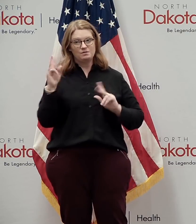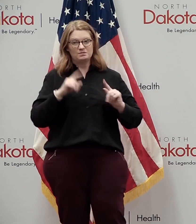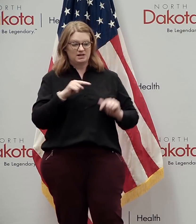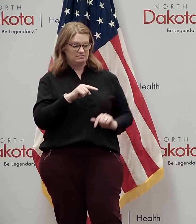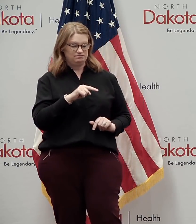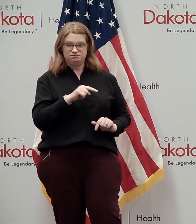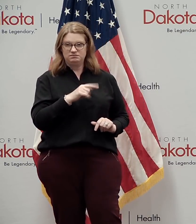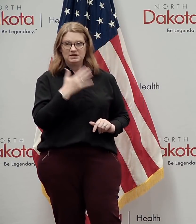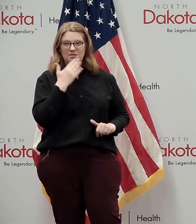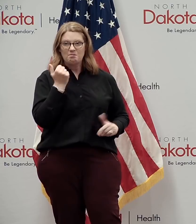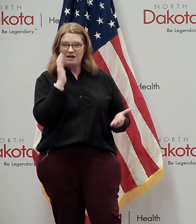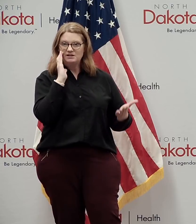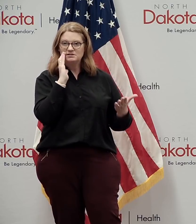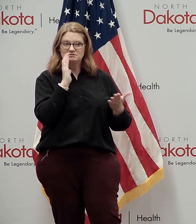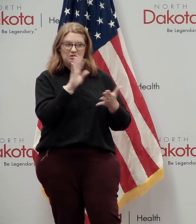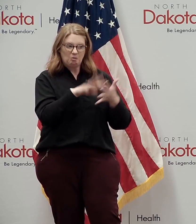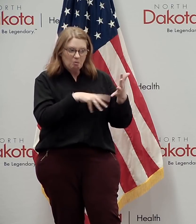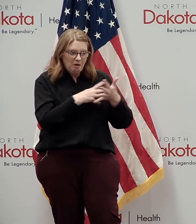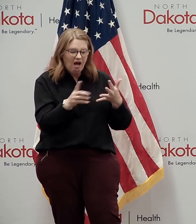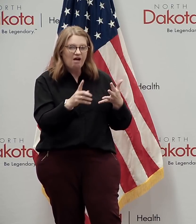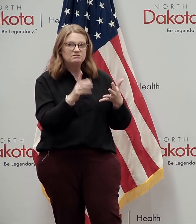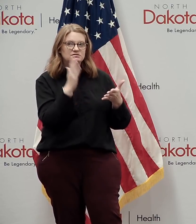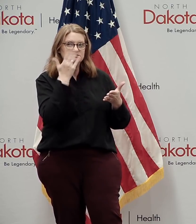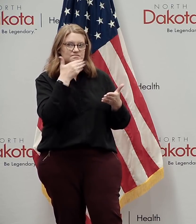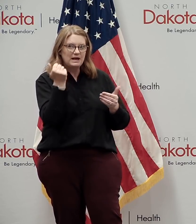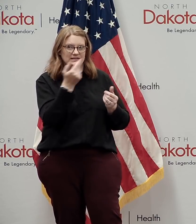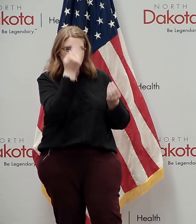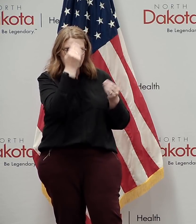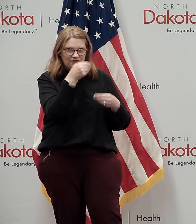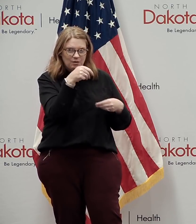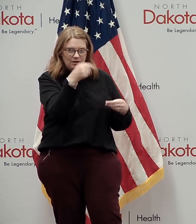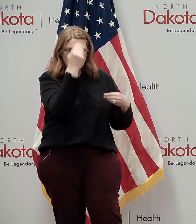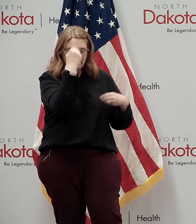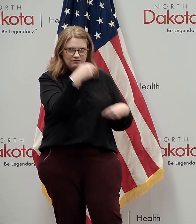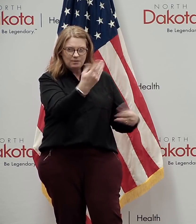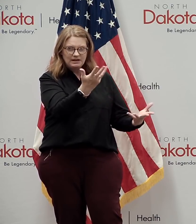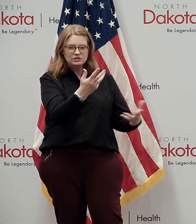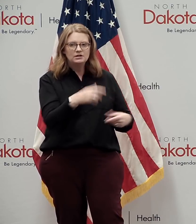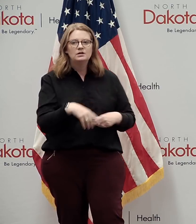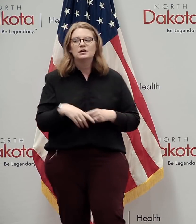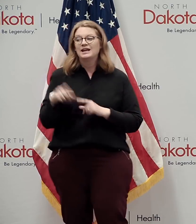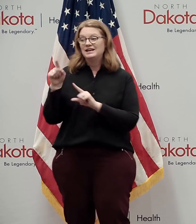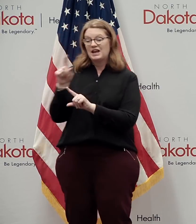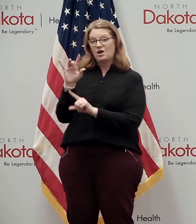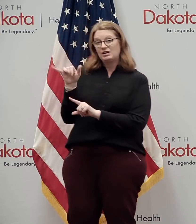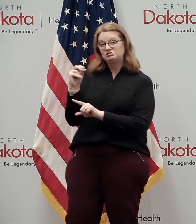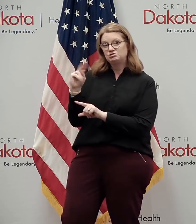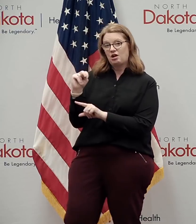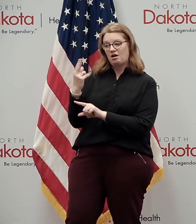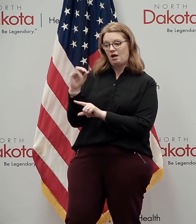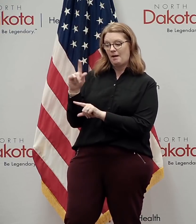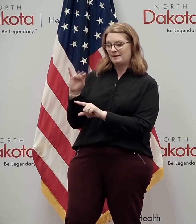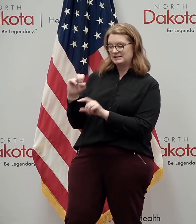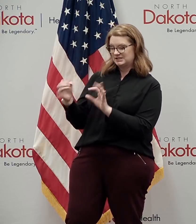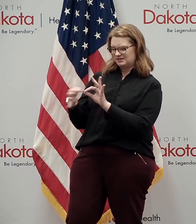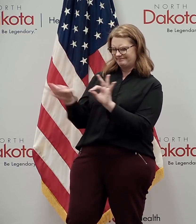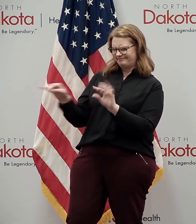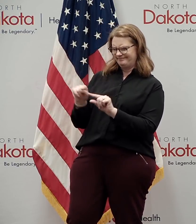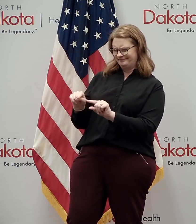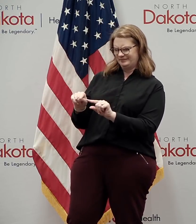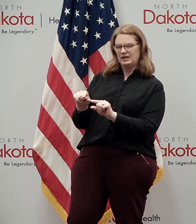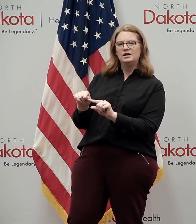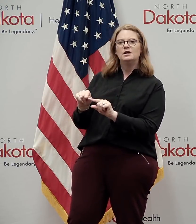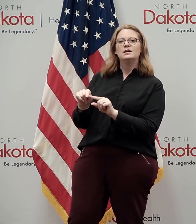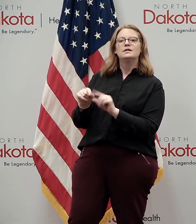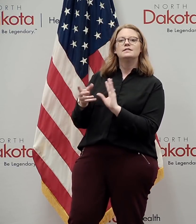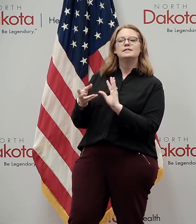graphs, and the most timely information. We're doing it both ways. When you look at the footnote under Johns Hopkins, it says that states should report